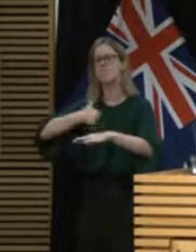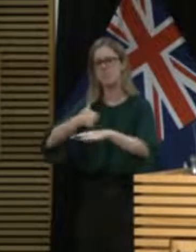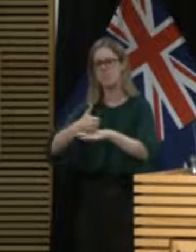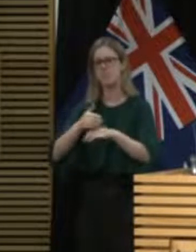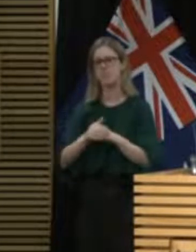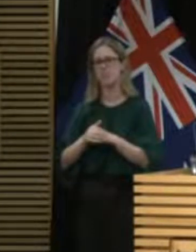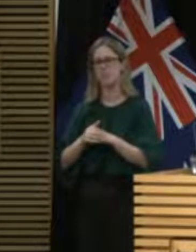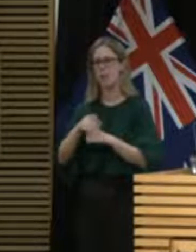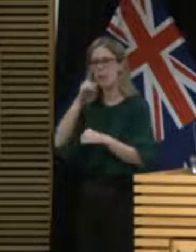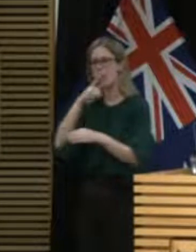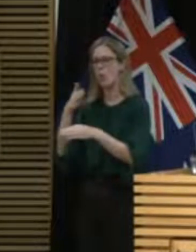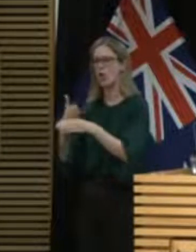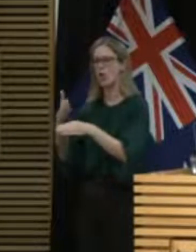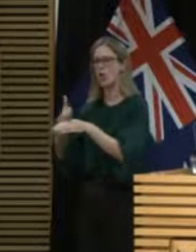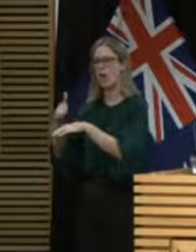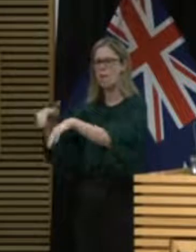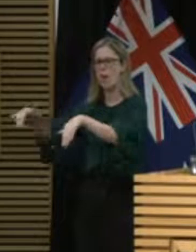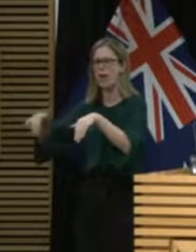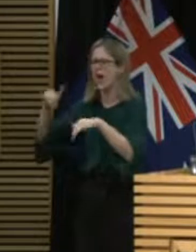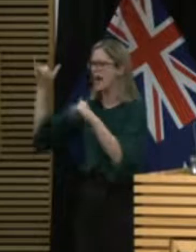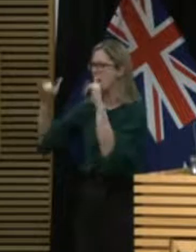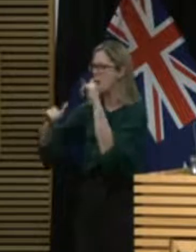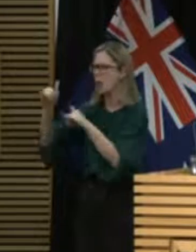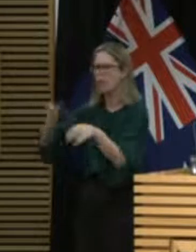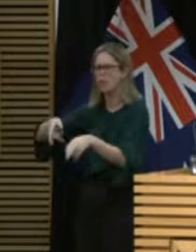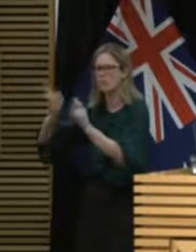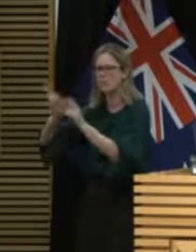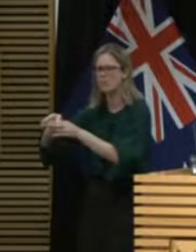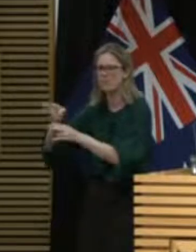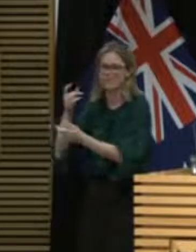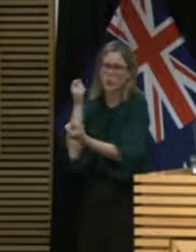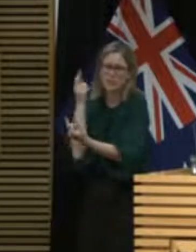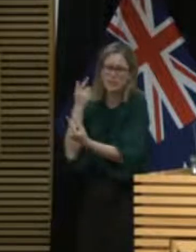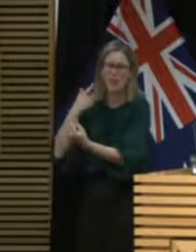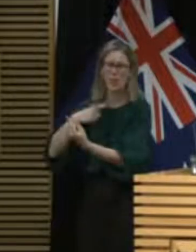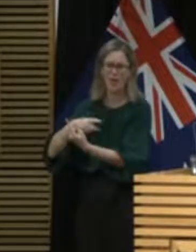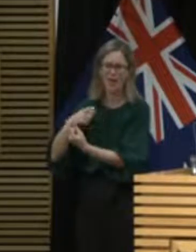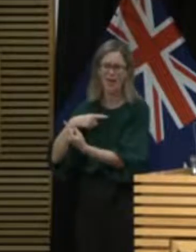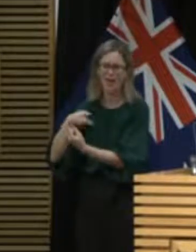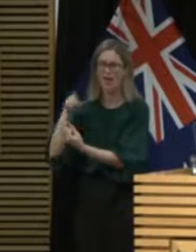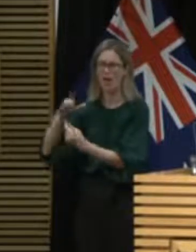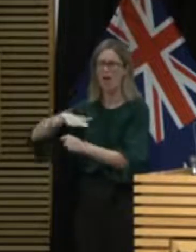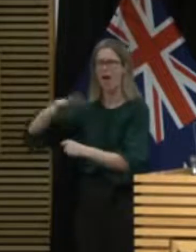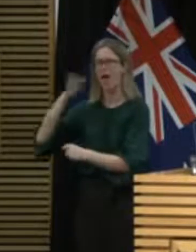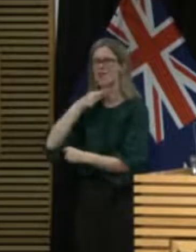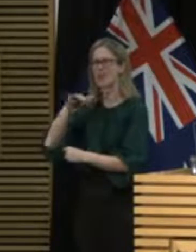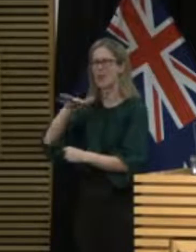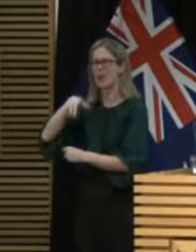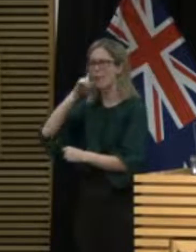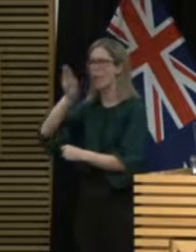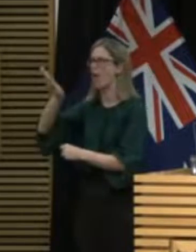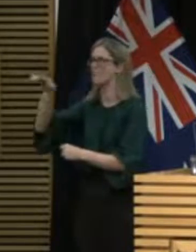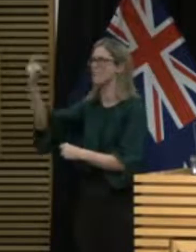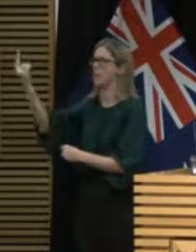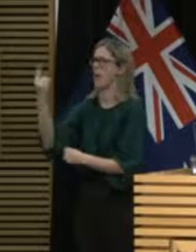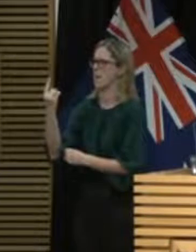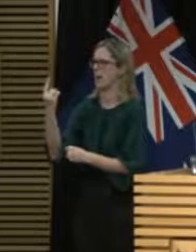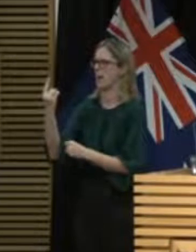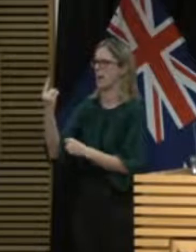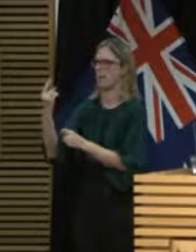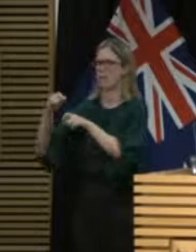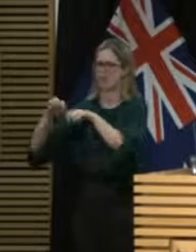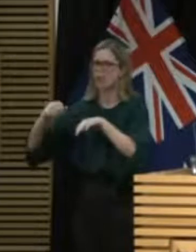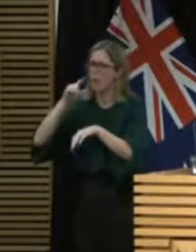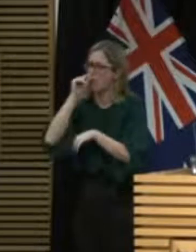Border workers, you can see why. That was because the most confronting or most highest risk areas were at our borders. Then,